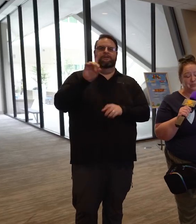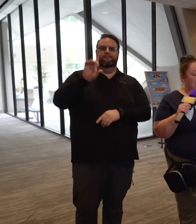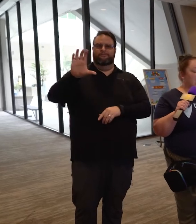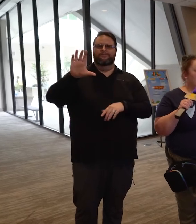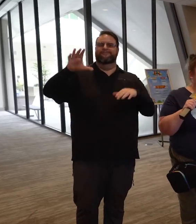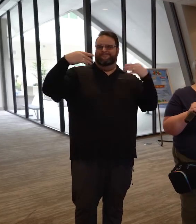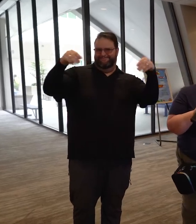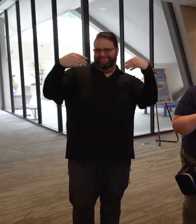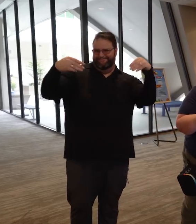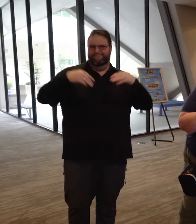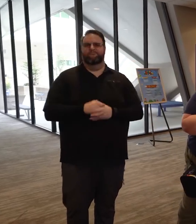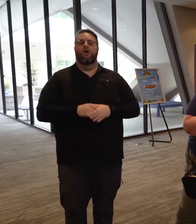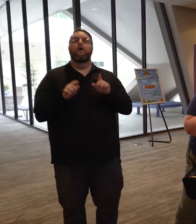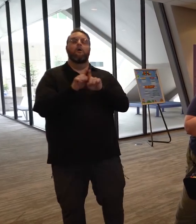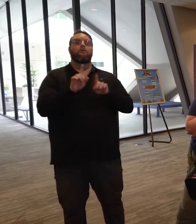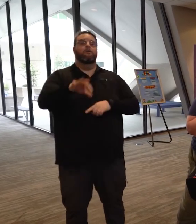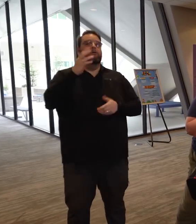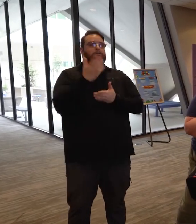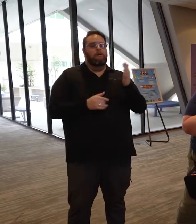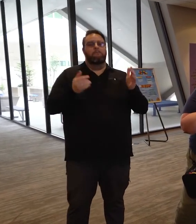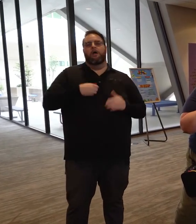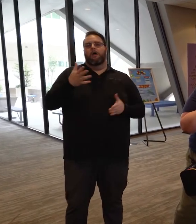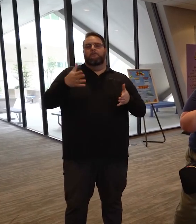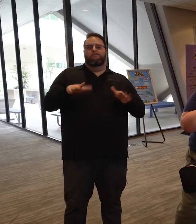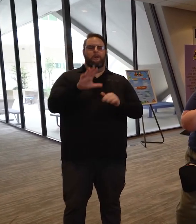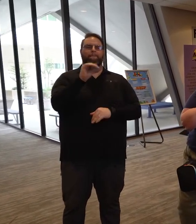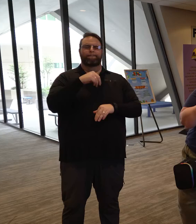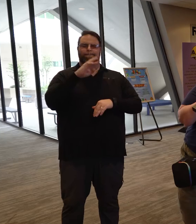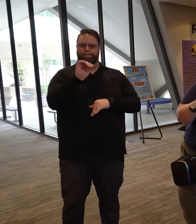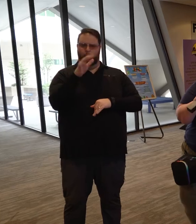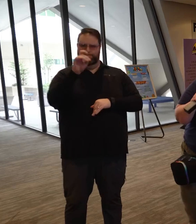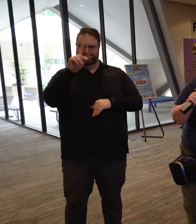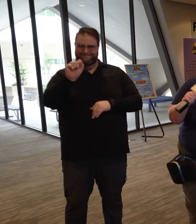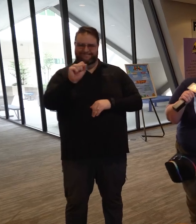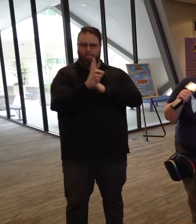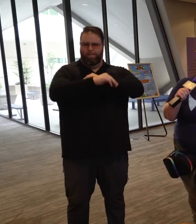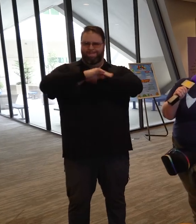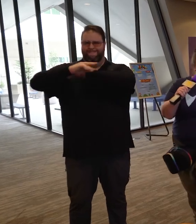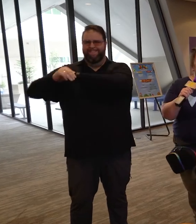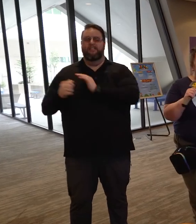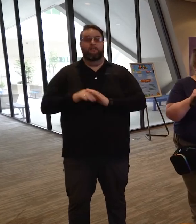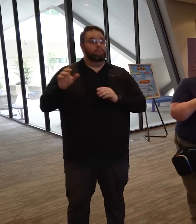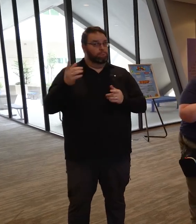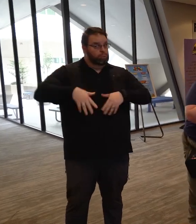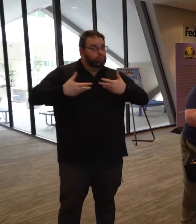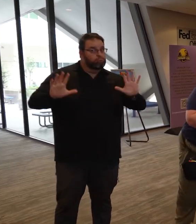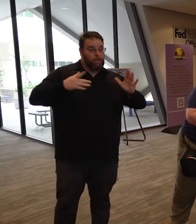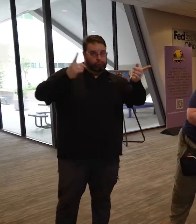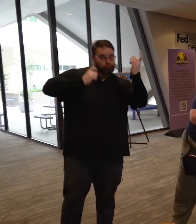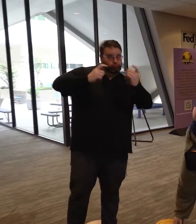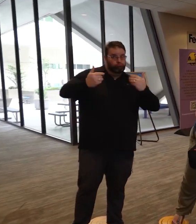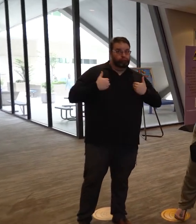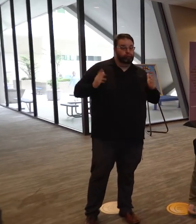store. Also, you might see some mermaids if you hang out by the pool. And that's it. Anybody have any questions for me?